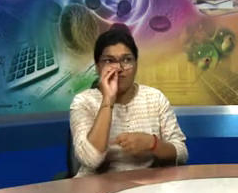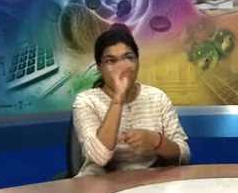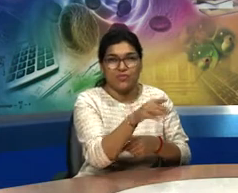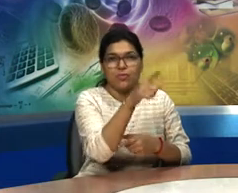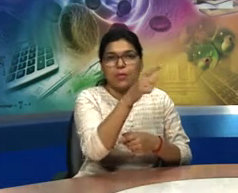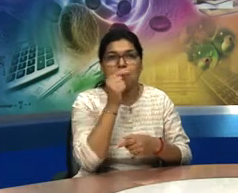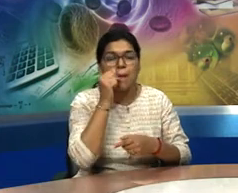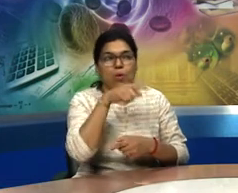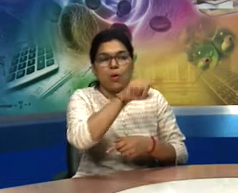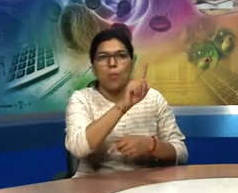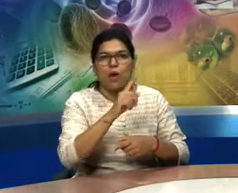childhood, he never